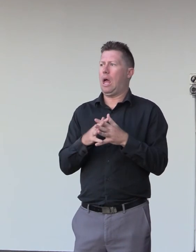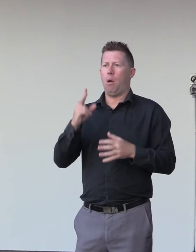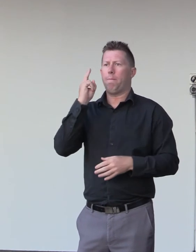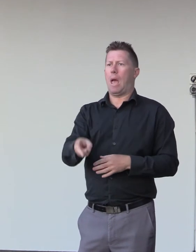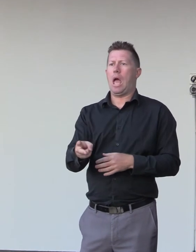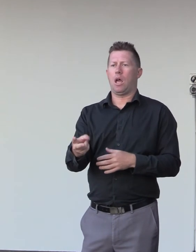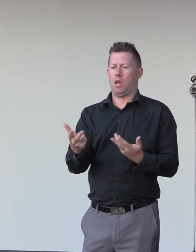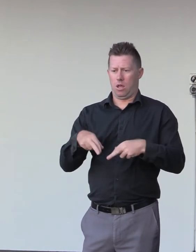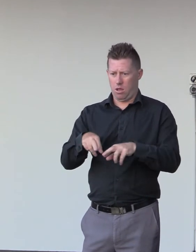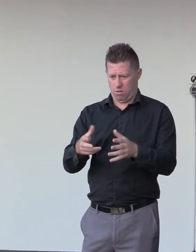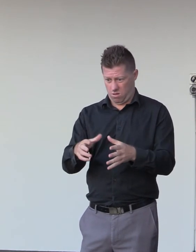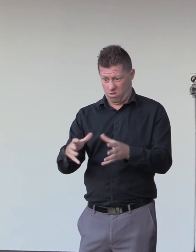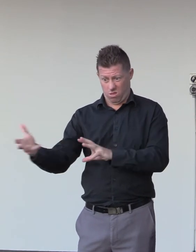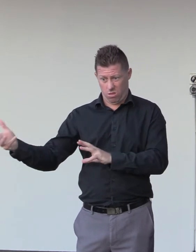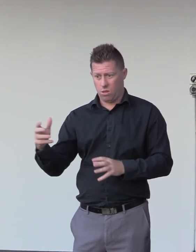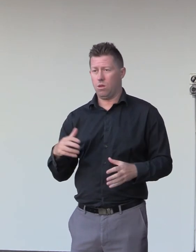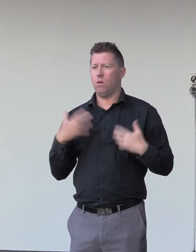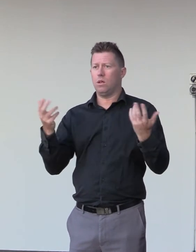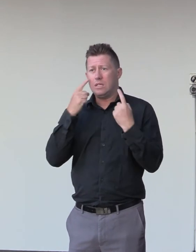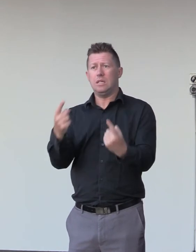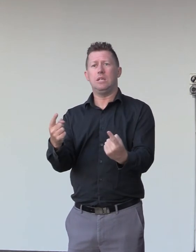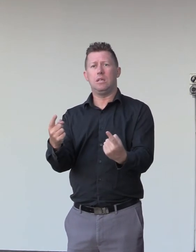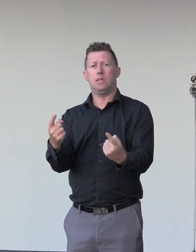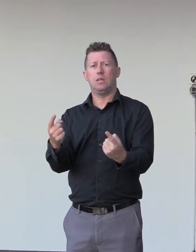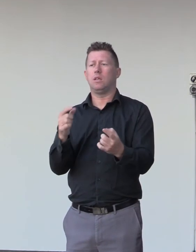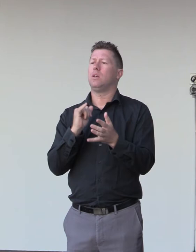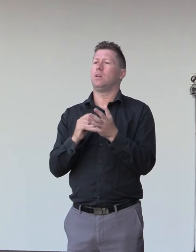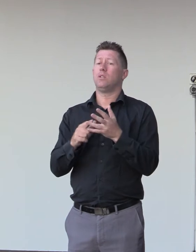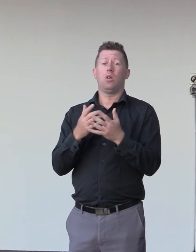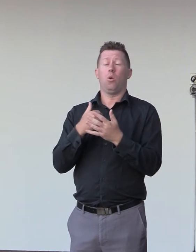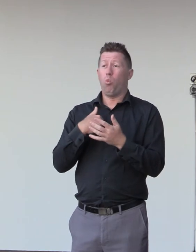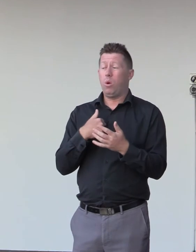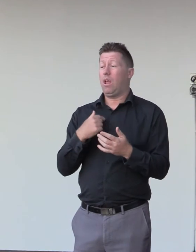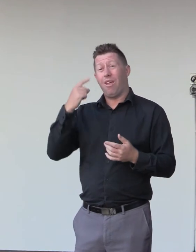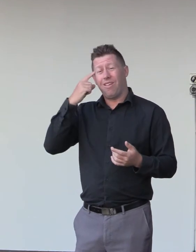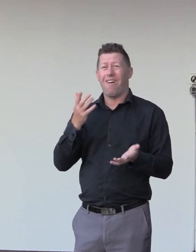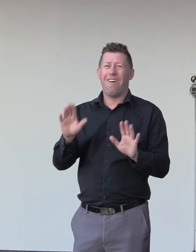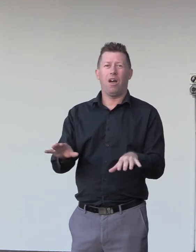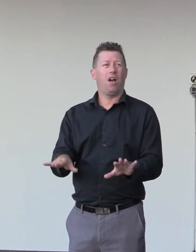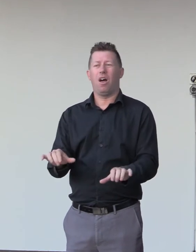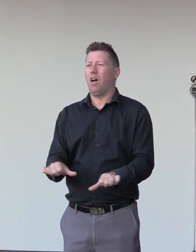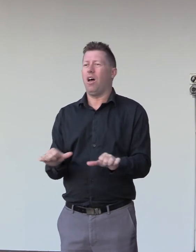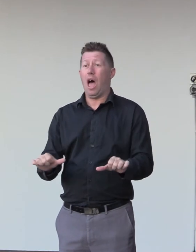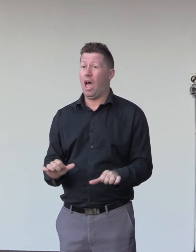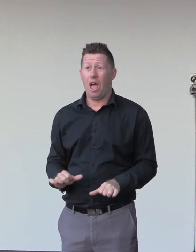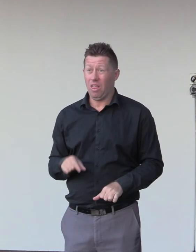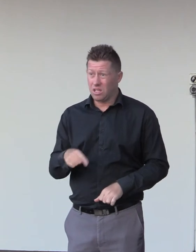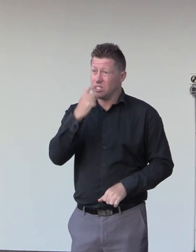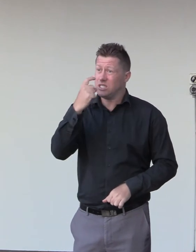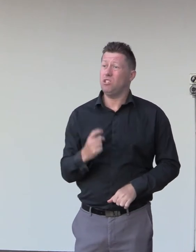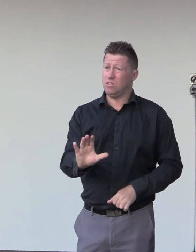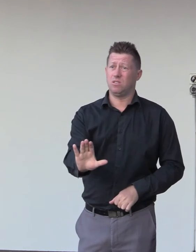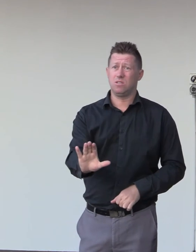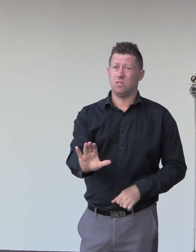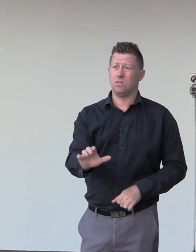network in the future. So please, the major emergencies are not made lightly. This is a serious situation. We need everybody